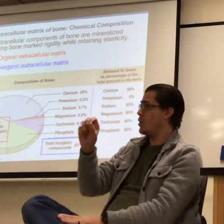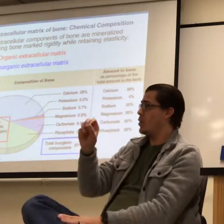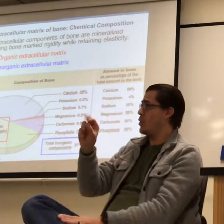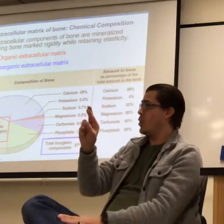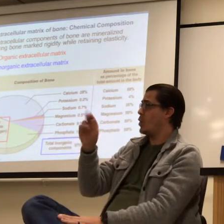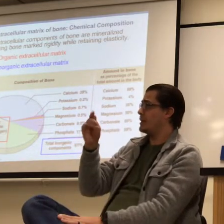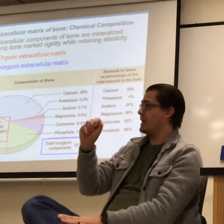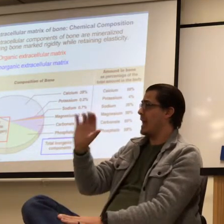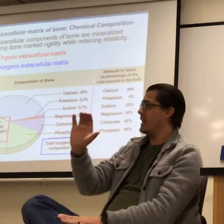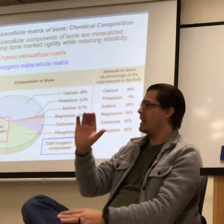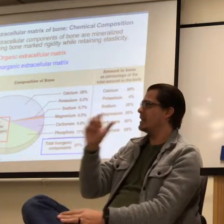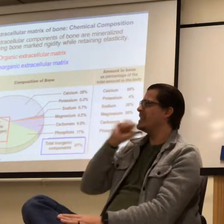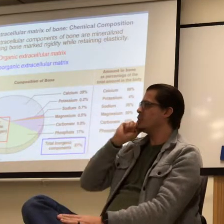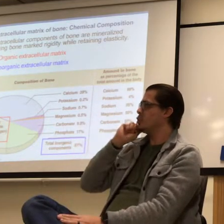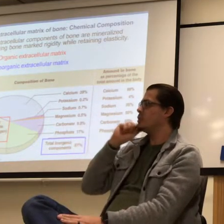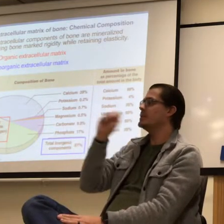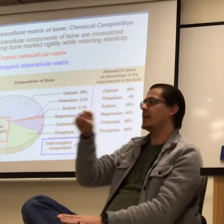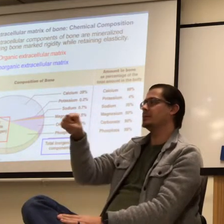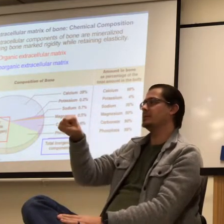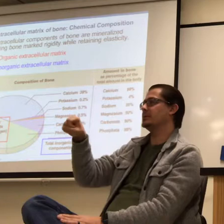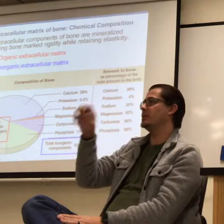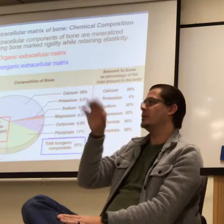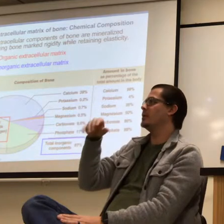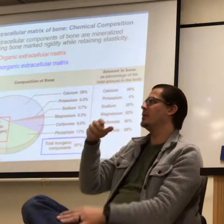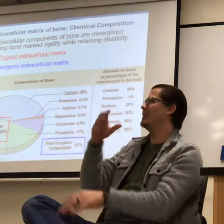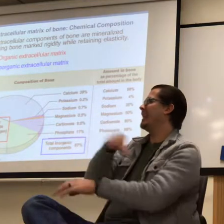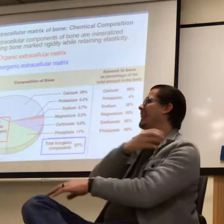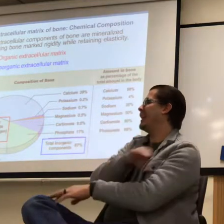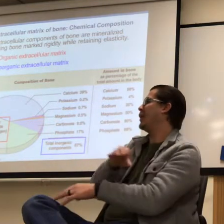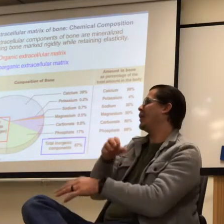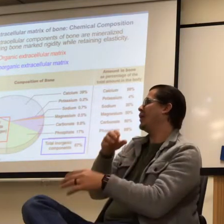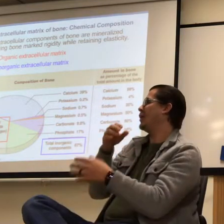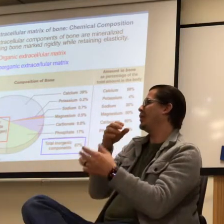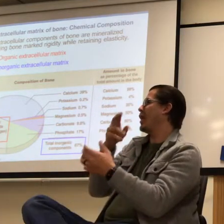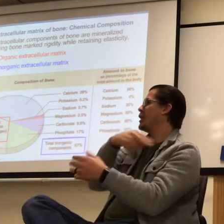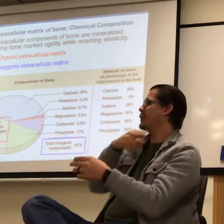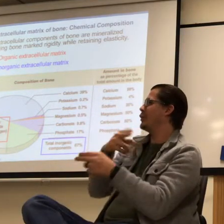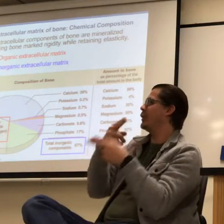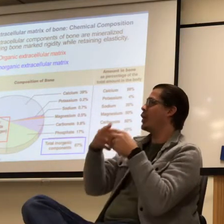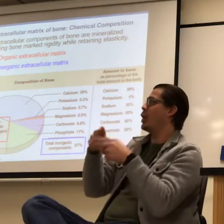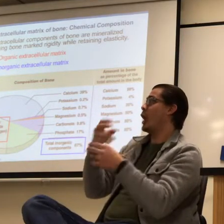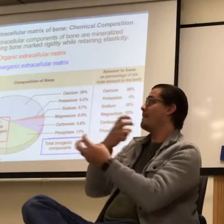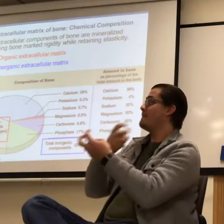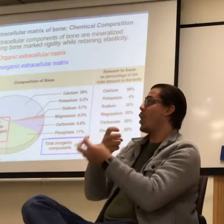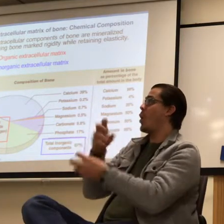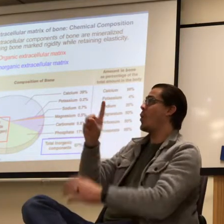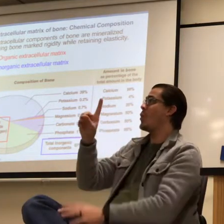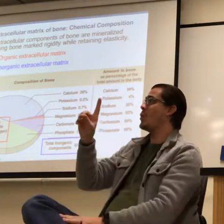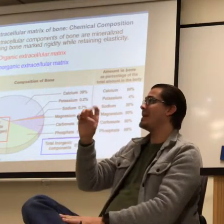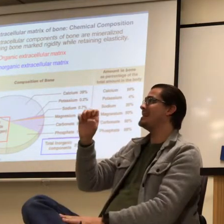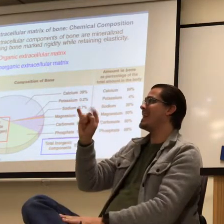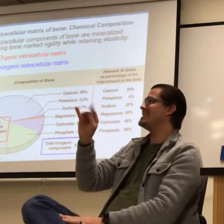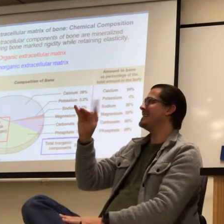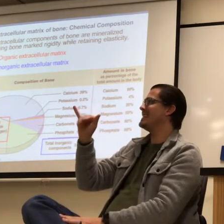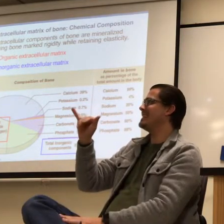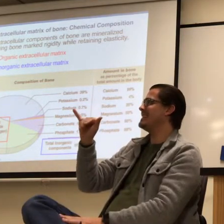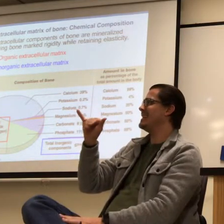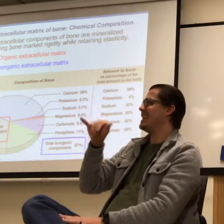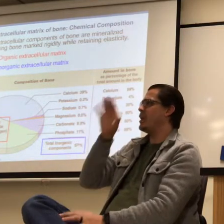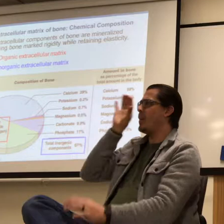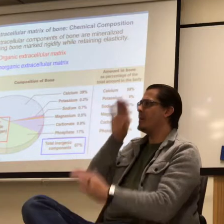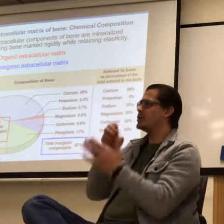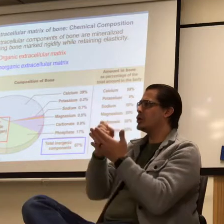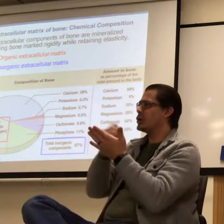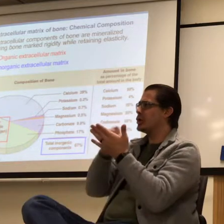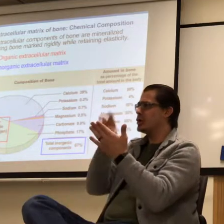As you get older, is that what you're losing, is the organic? Yes. Okay. You lose, they call it in the clinical circles, the bone density. Yeah. And they kind of image it.